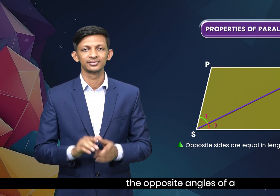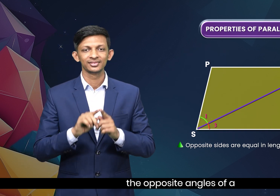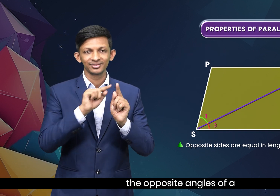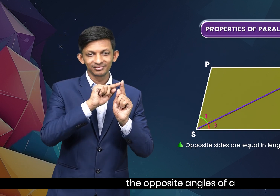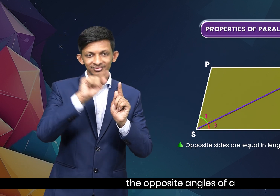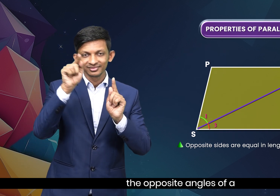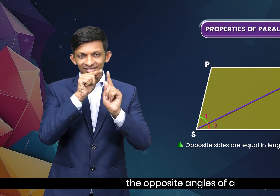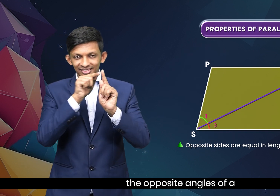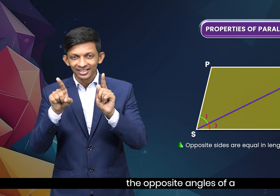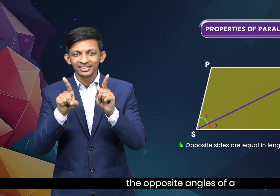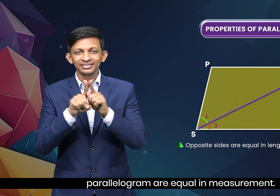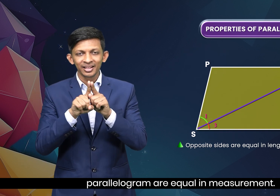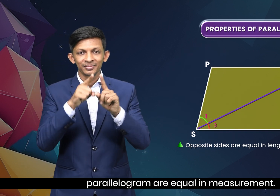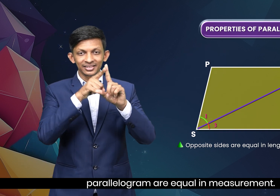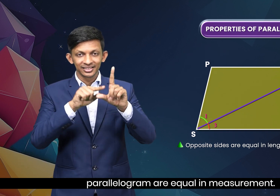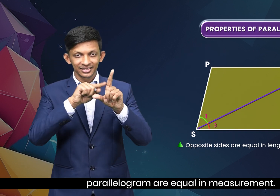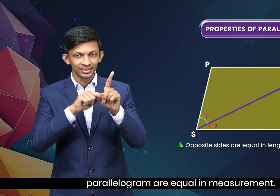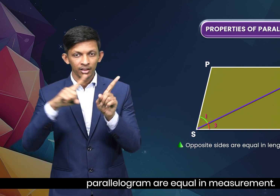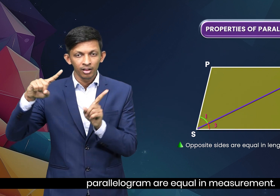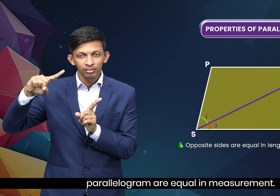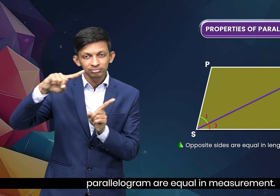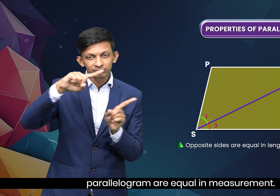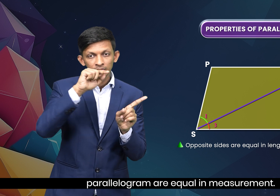The opposite angles of a parallelogram are equal in measurement.